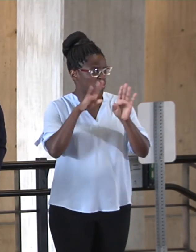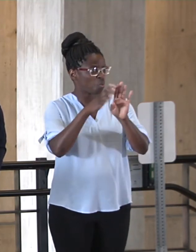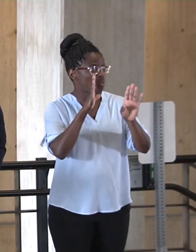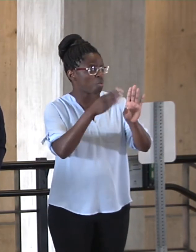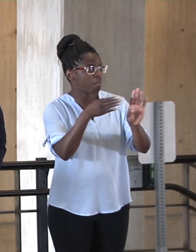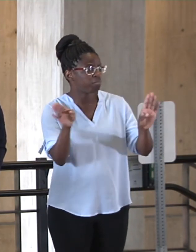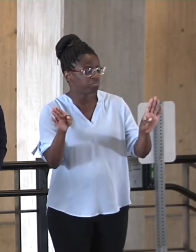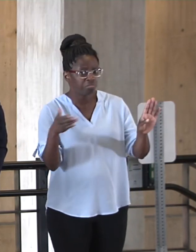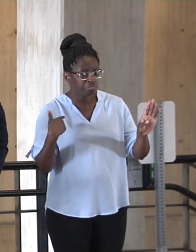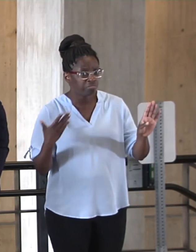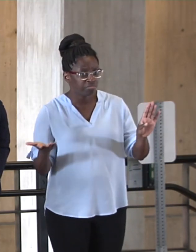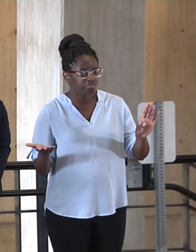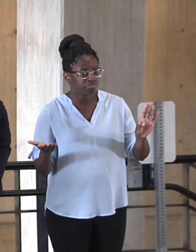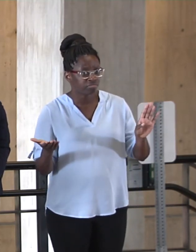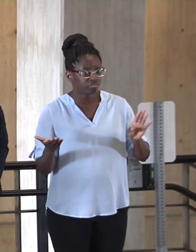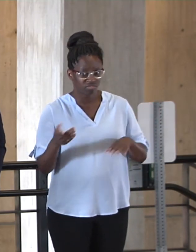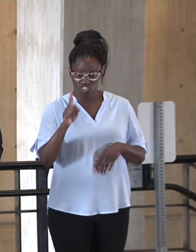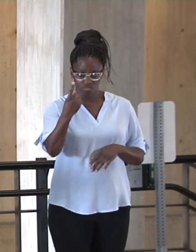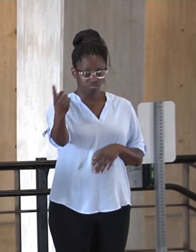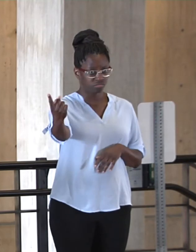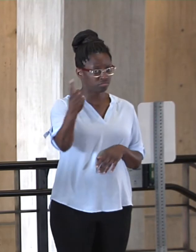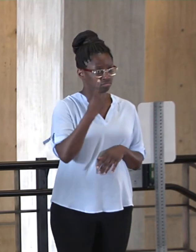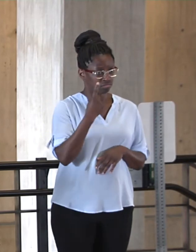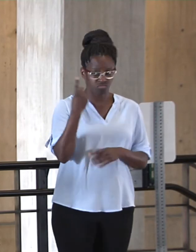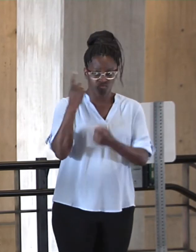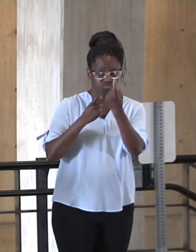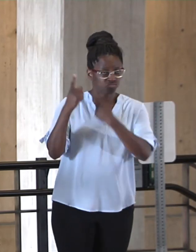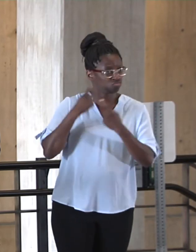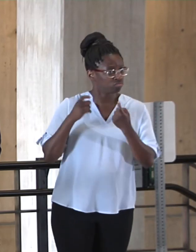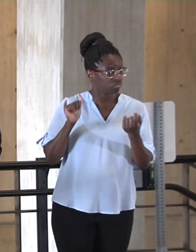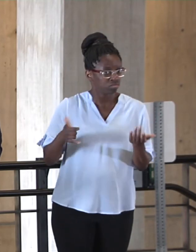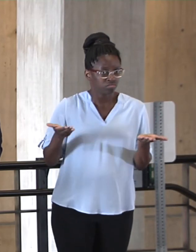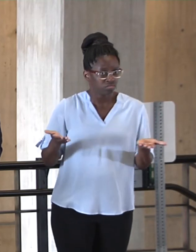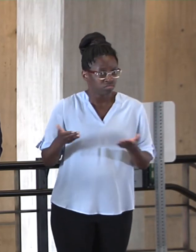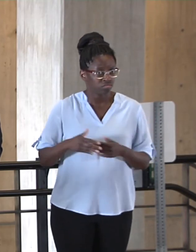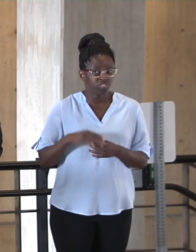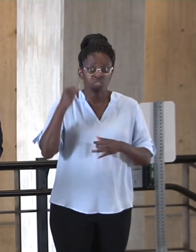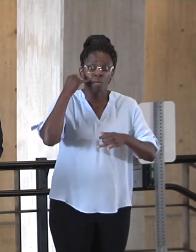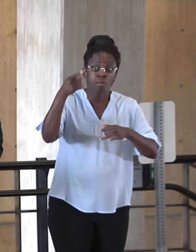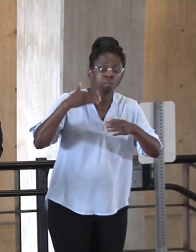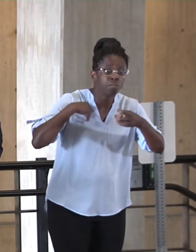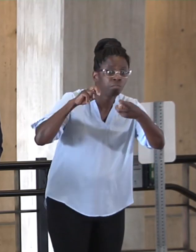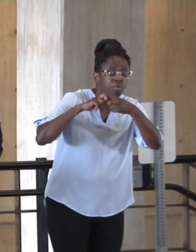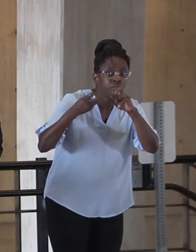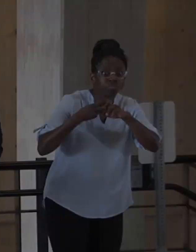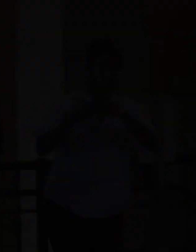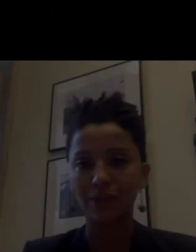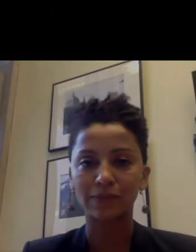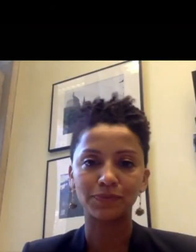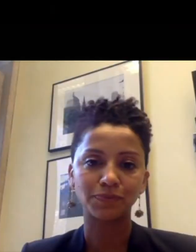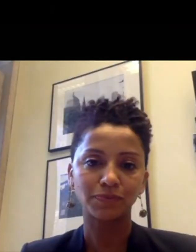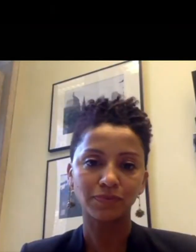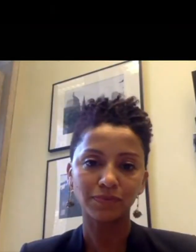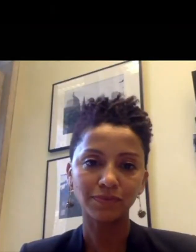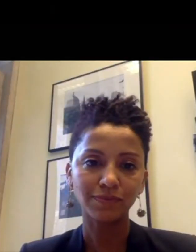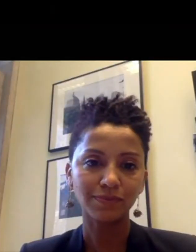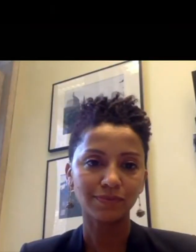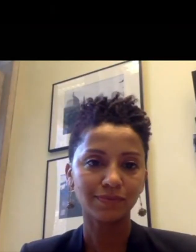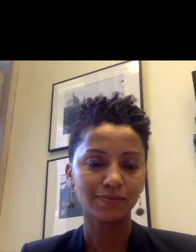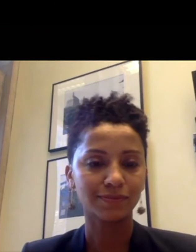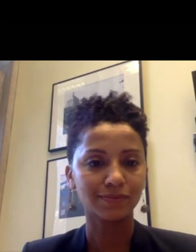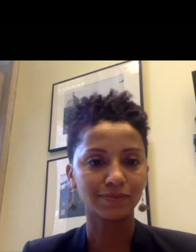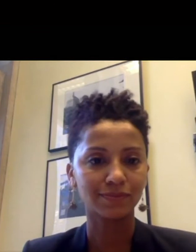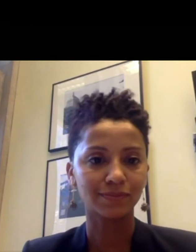an obstacle or a barrier that needs to be torn down, we will tear it down together. Doctor,